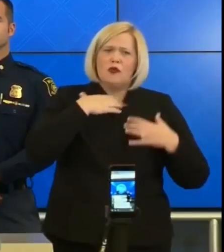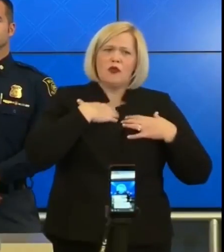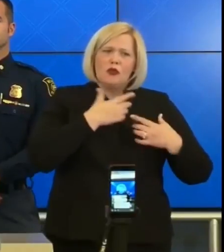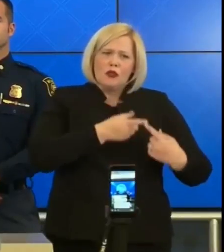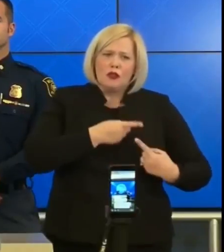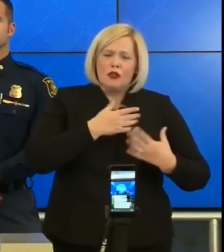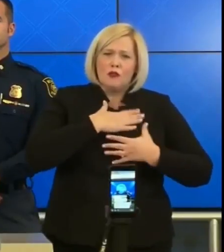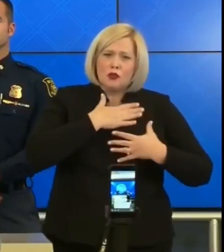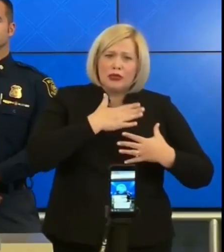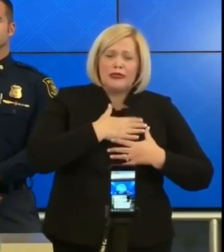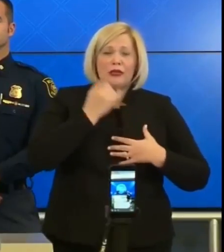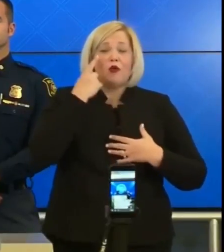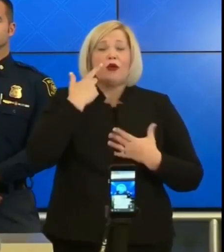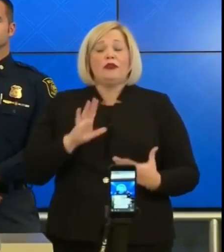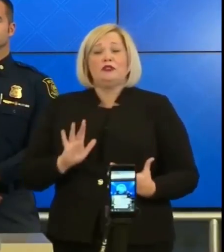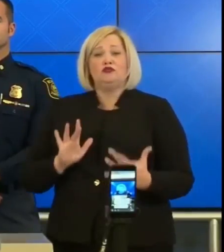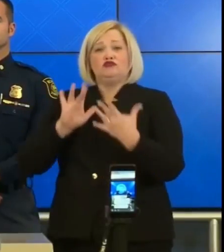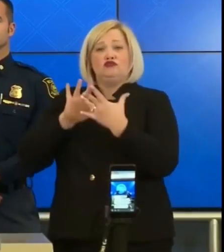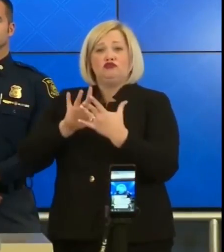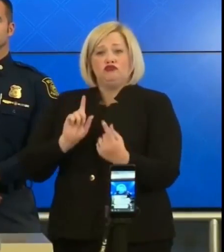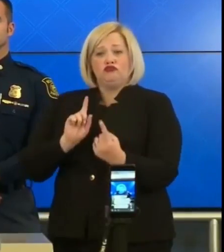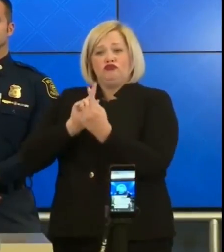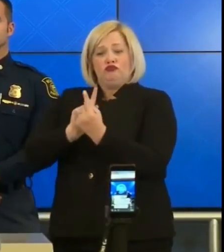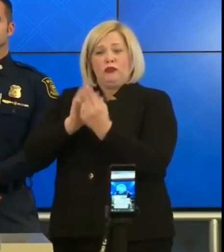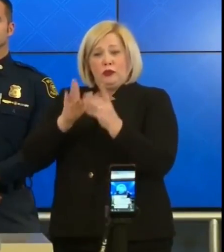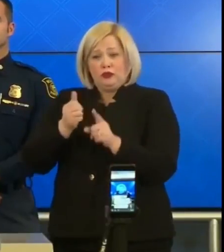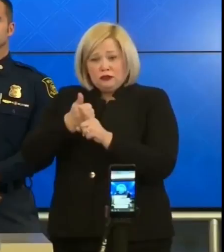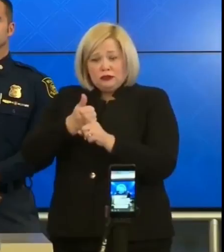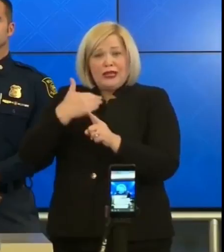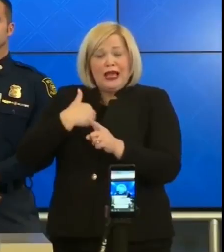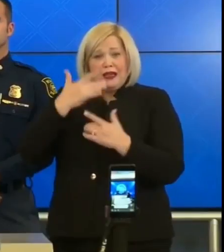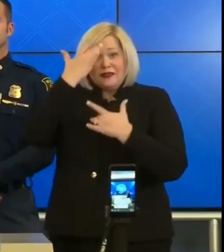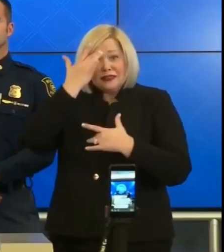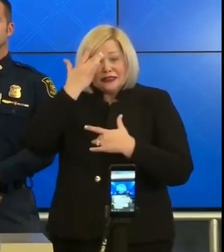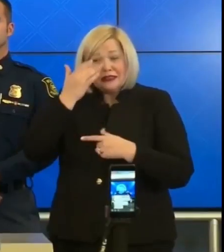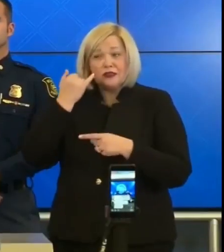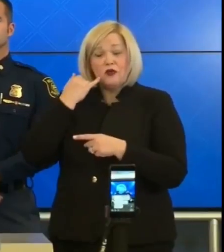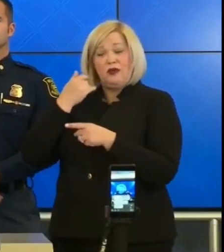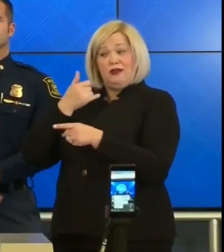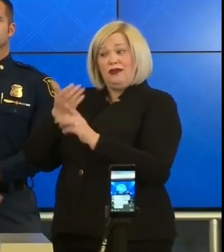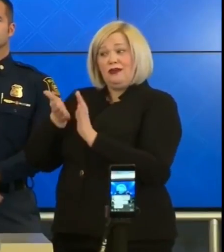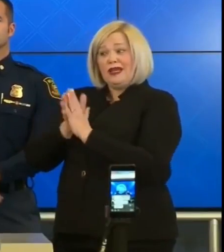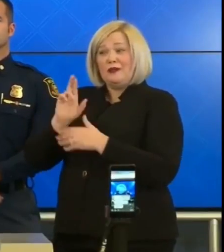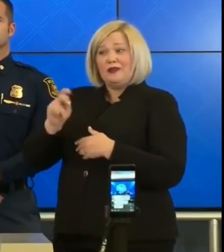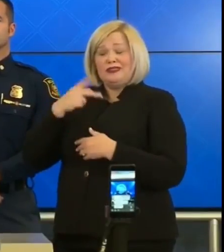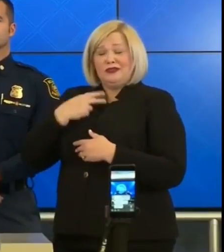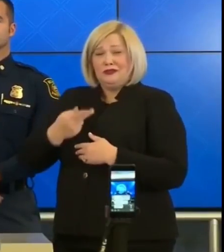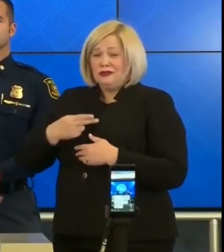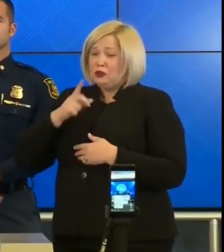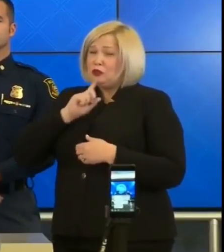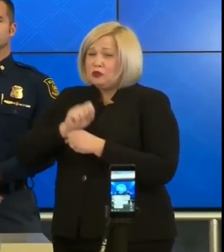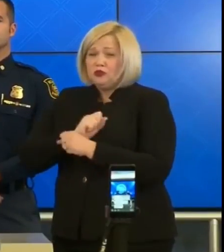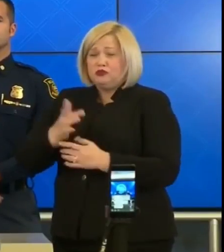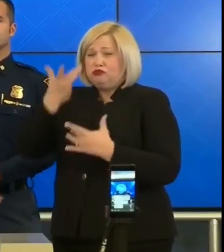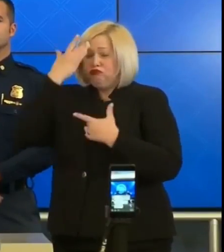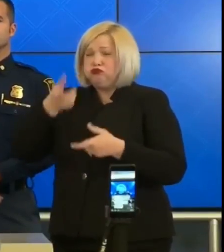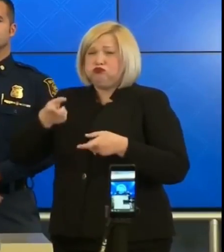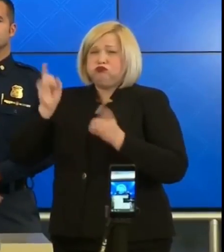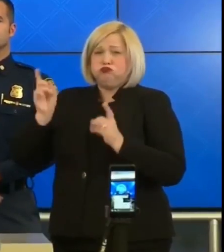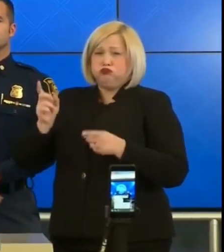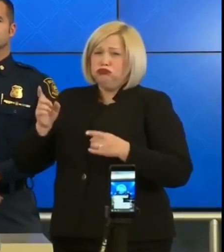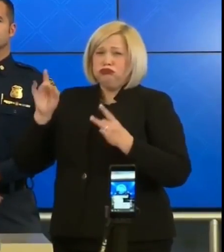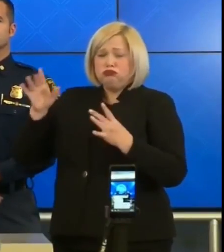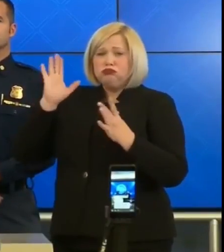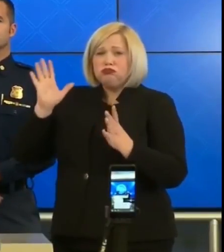coming in contact with someone who has the disease, and those who are at risk of becoming the sickest are tested. Our team